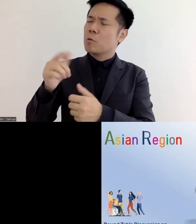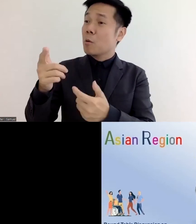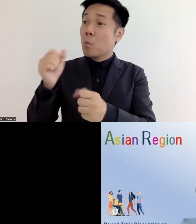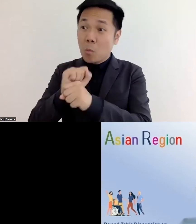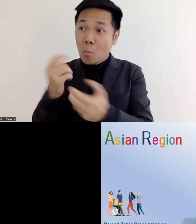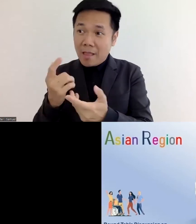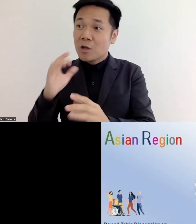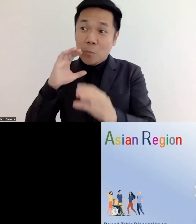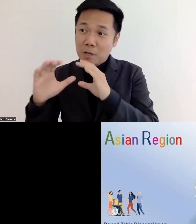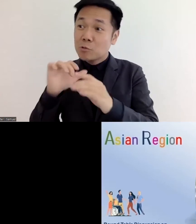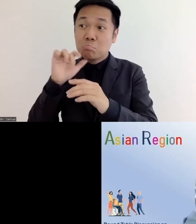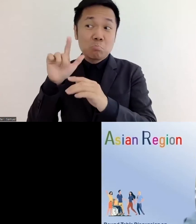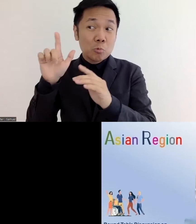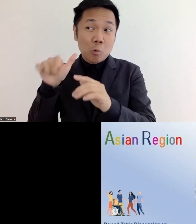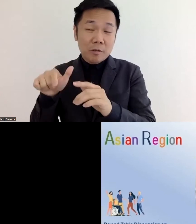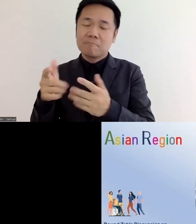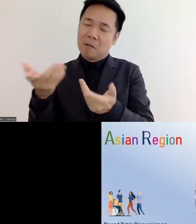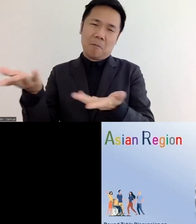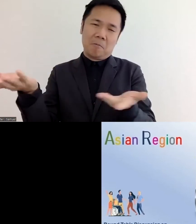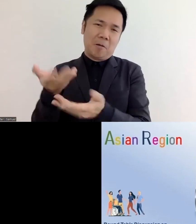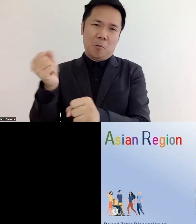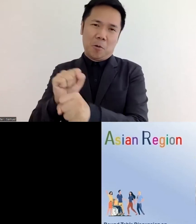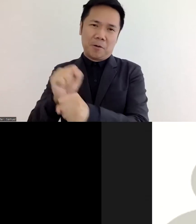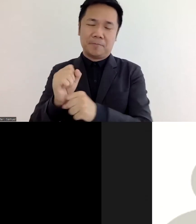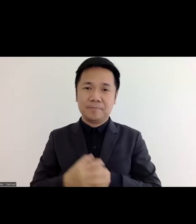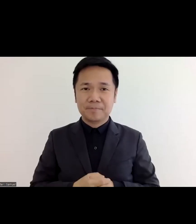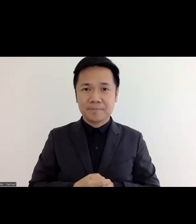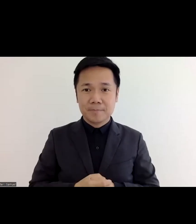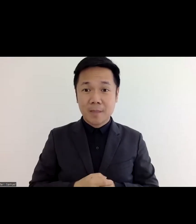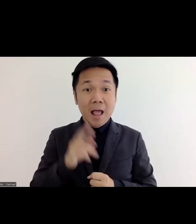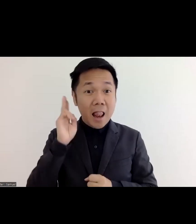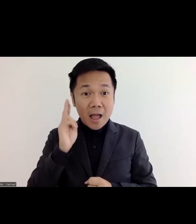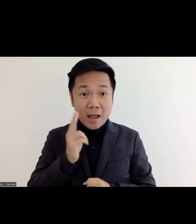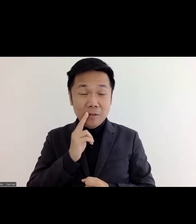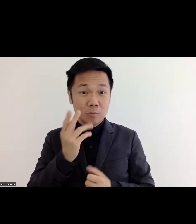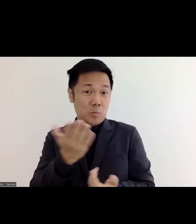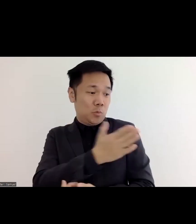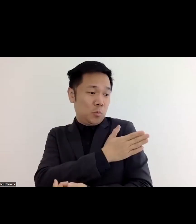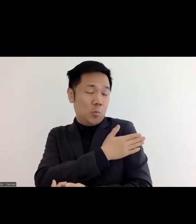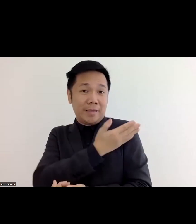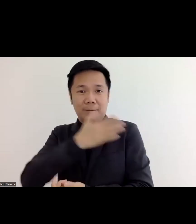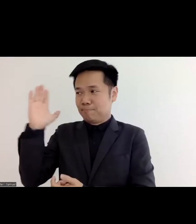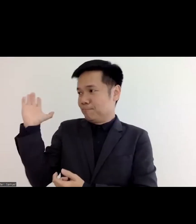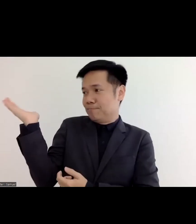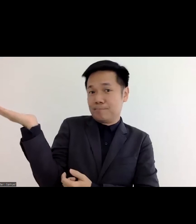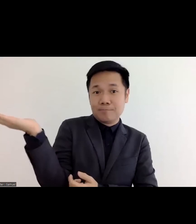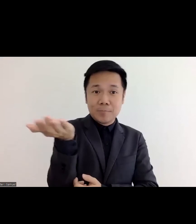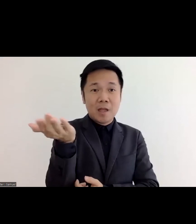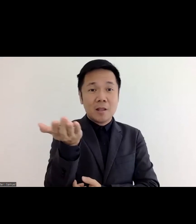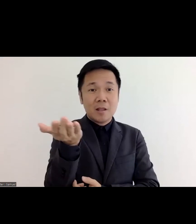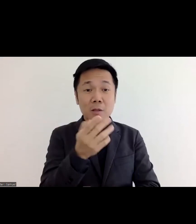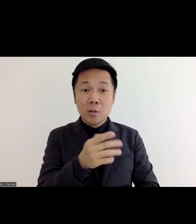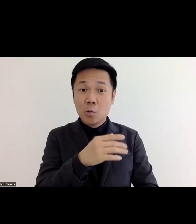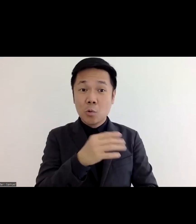Nepal, here many of the deaf person are working in restaurant as a waiter. Why